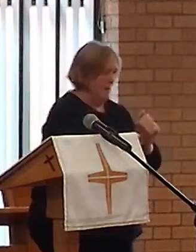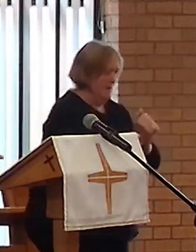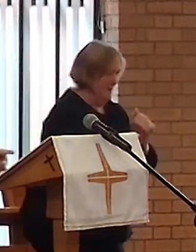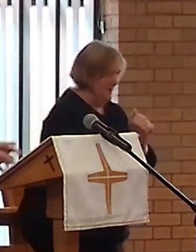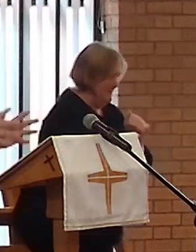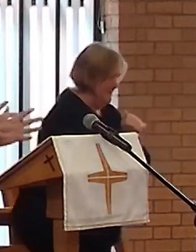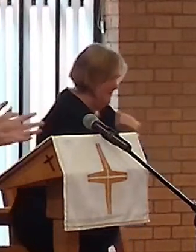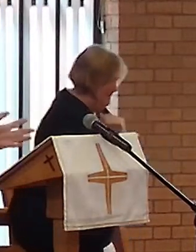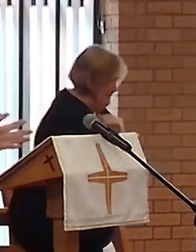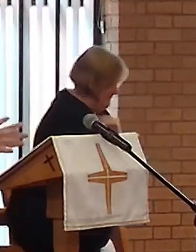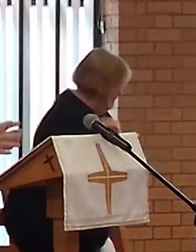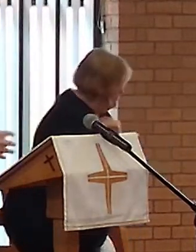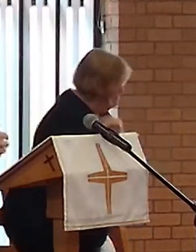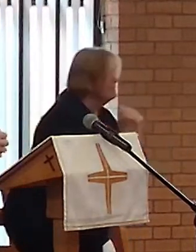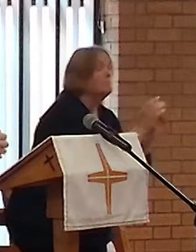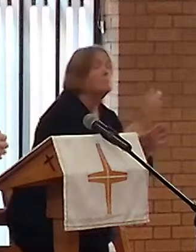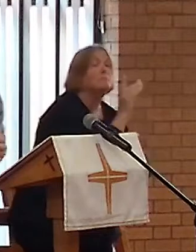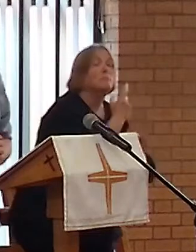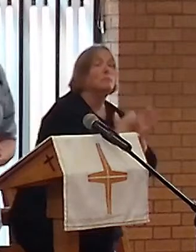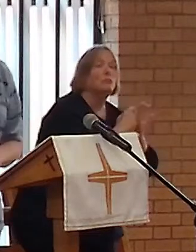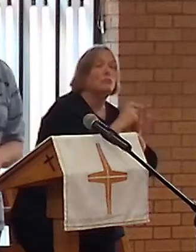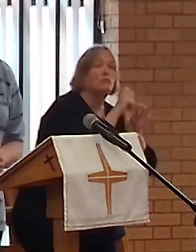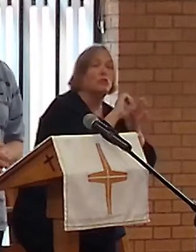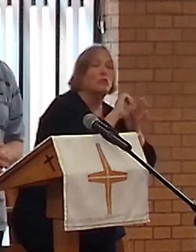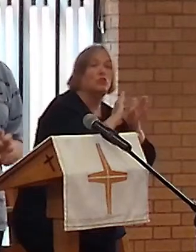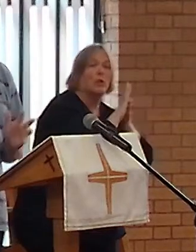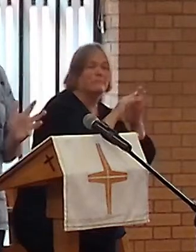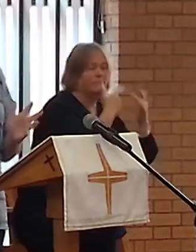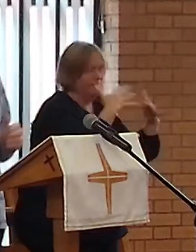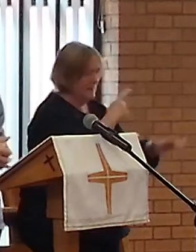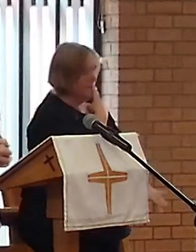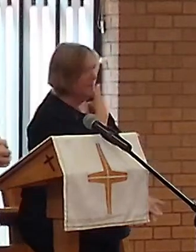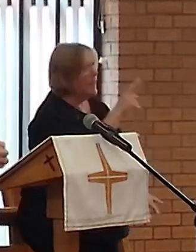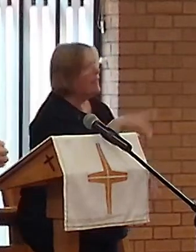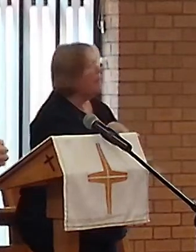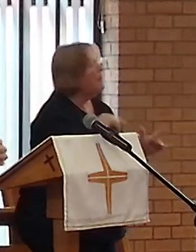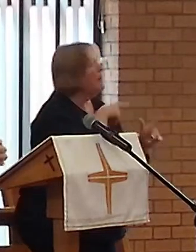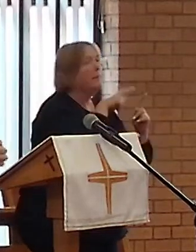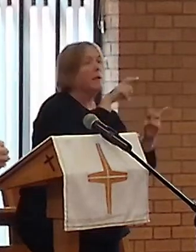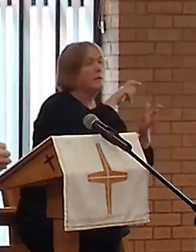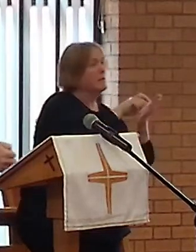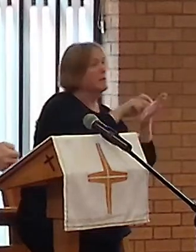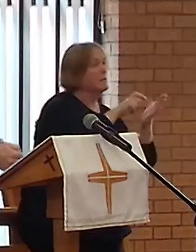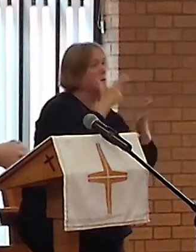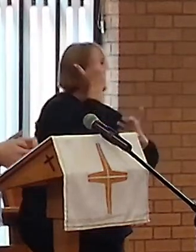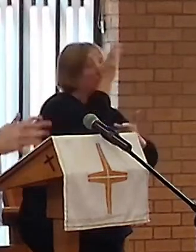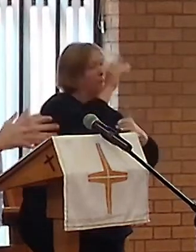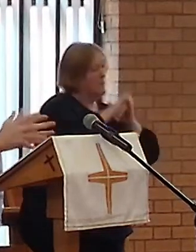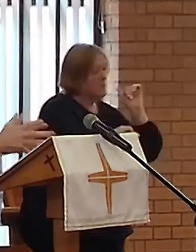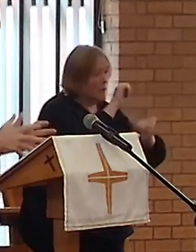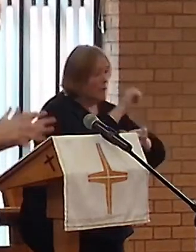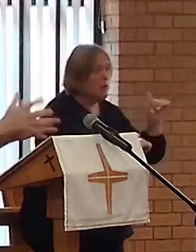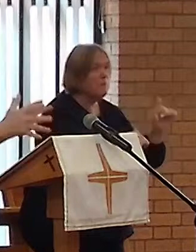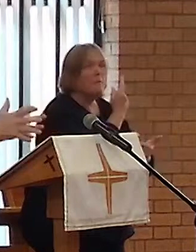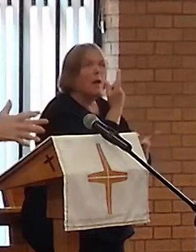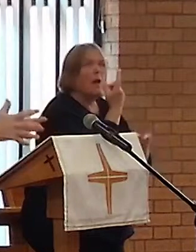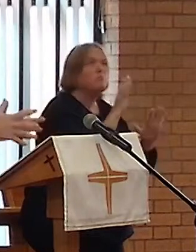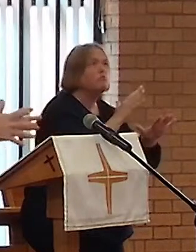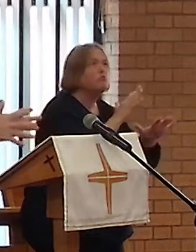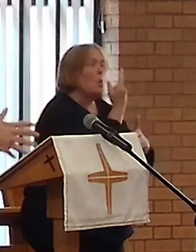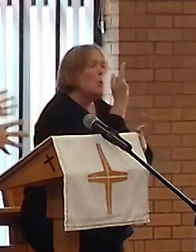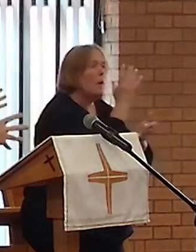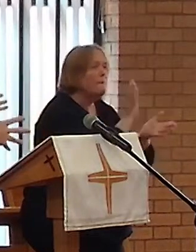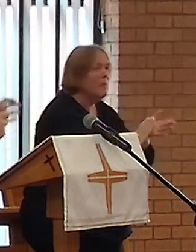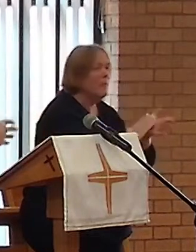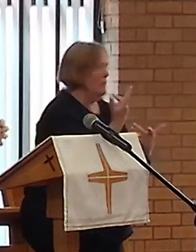Well, as Richard says, we've been in a sermon series in Ephesians for a few weeks now, and it was about a month ago. Well, it was exactly a month